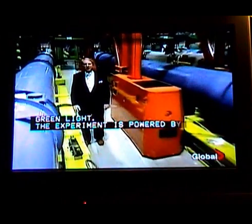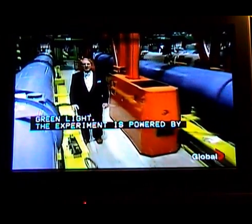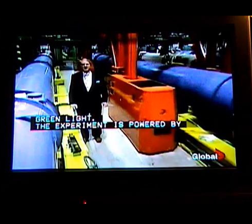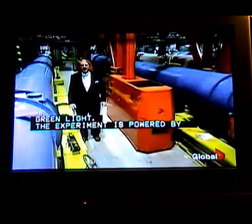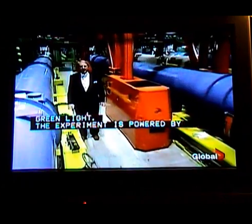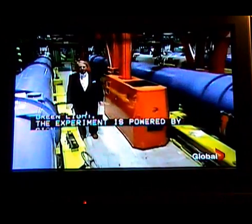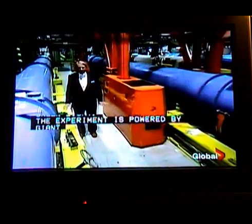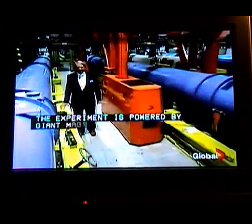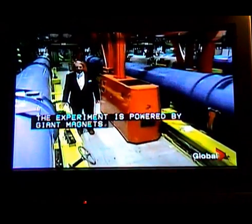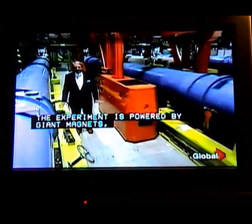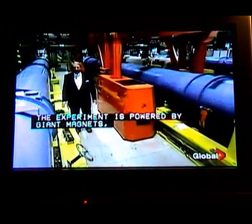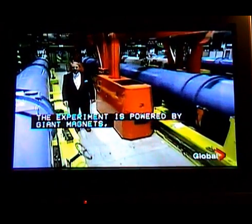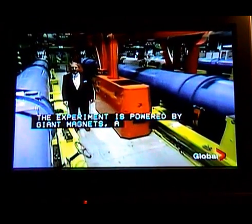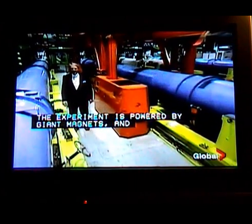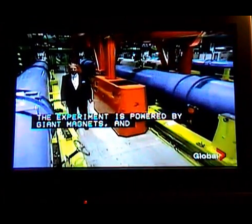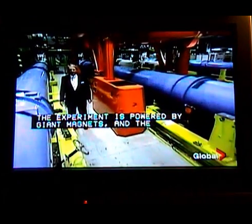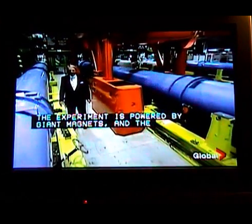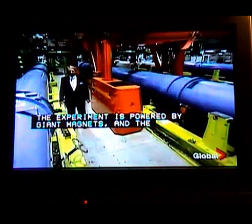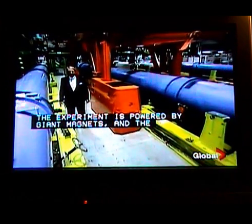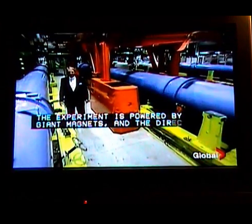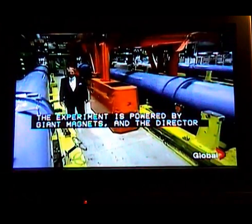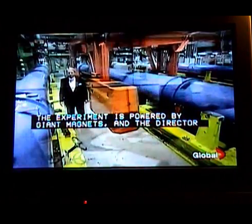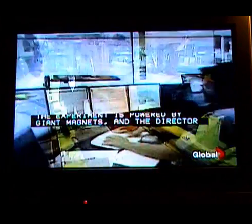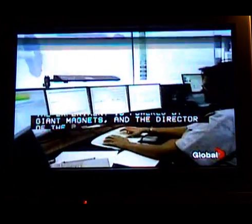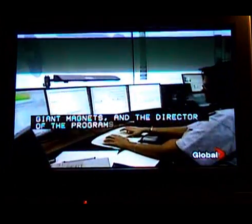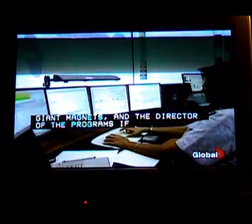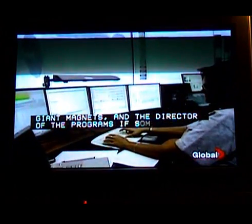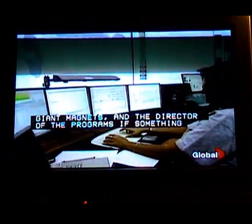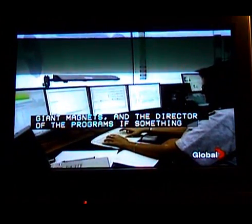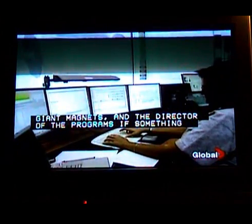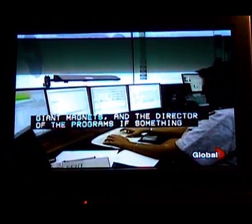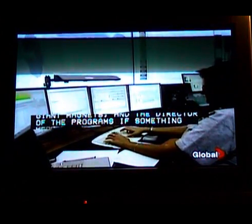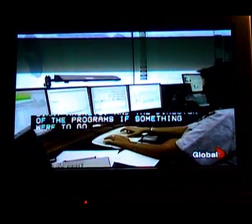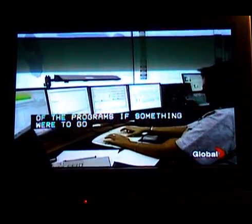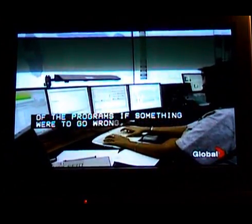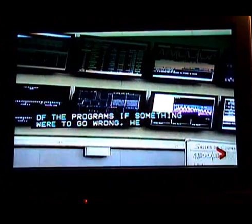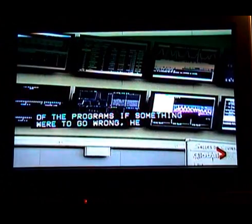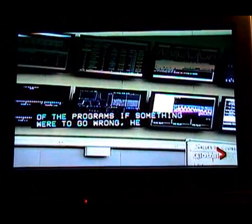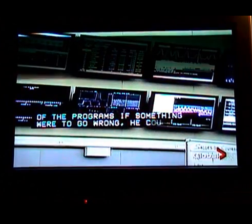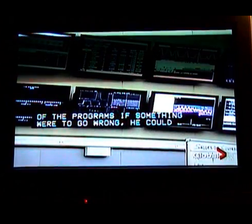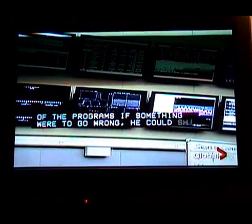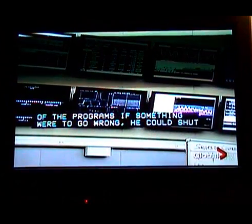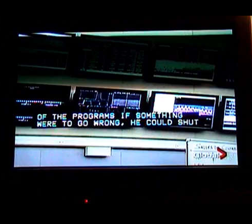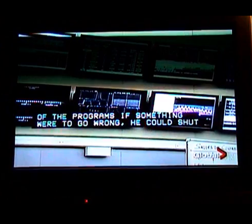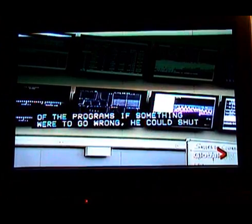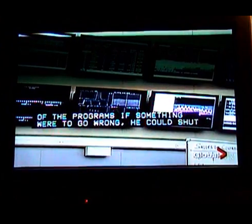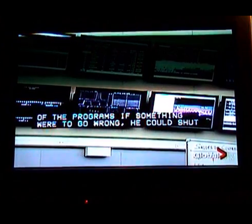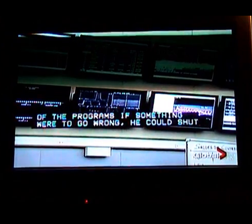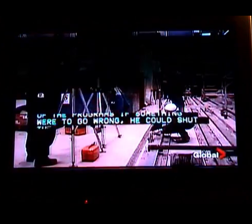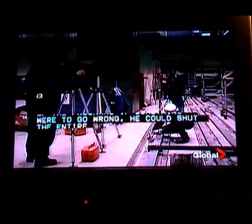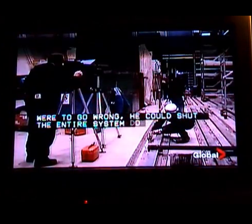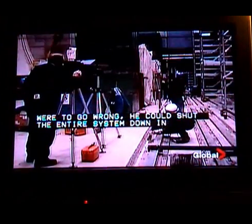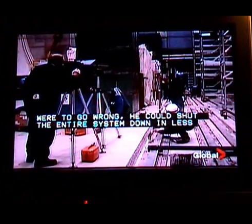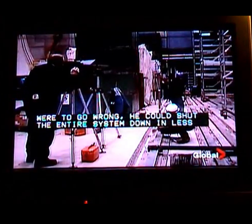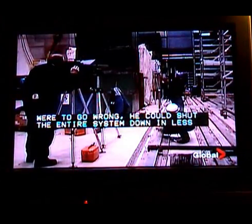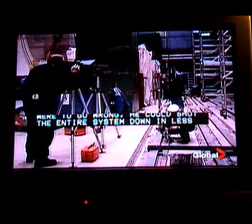the entire system down in less than a second. But it will take years to gather the data, and perhaps decades to find